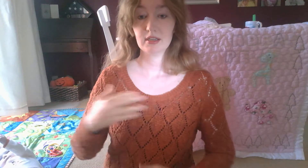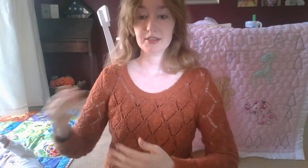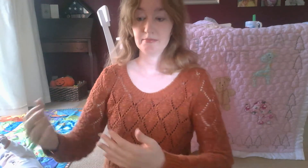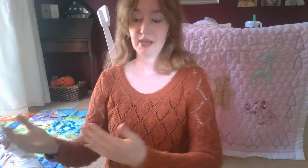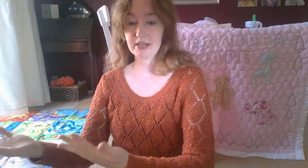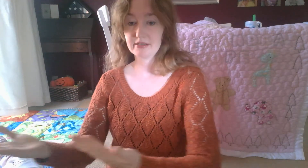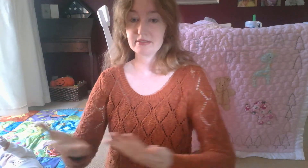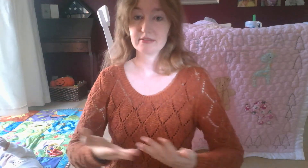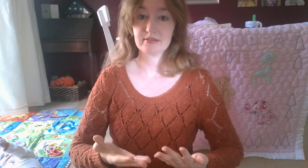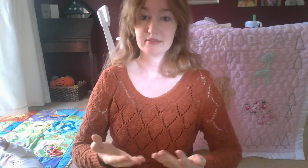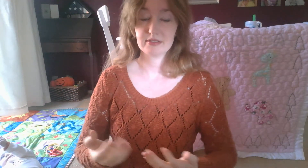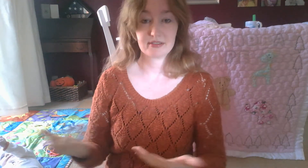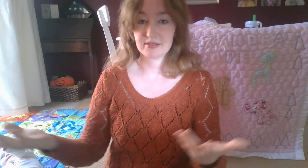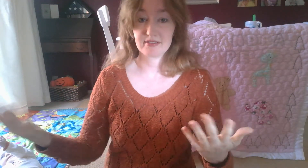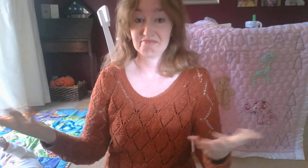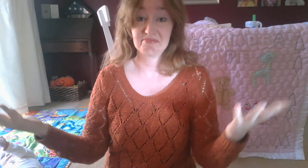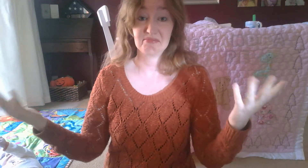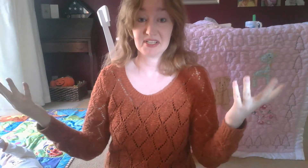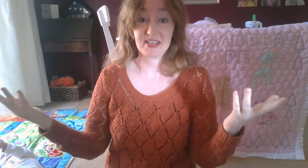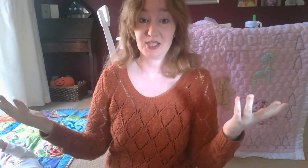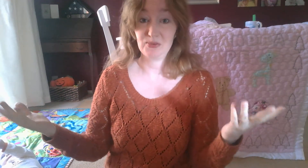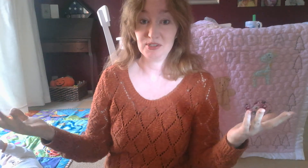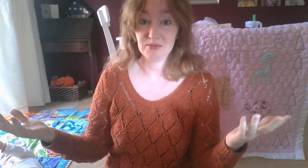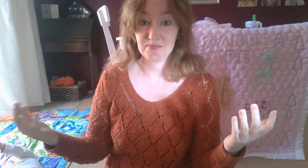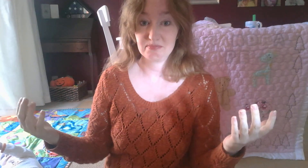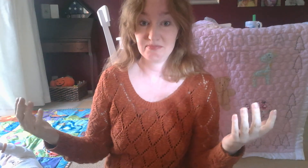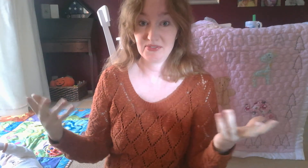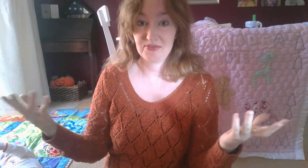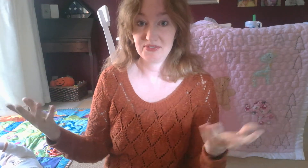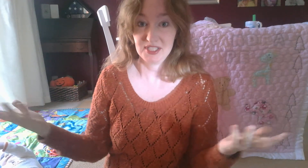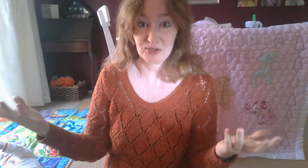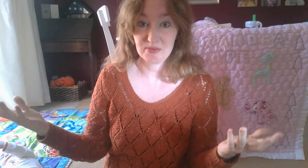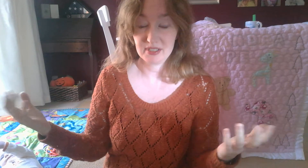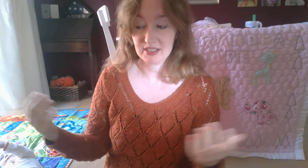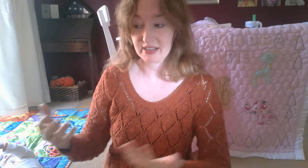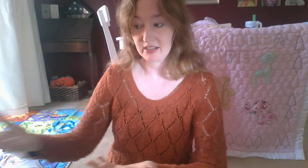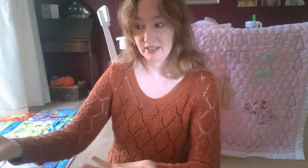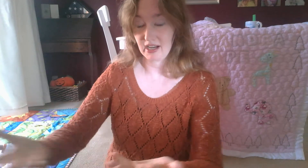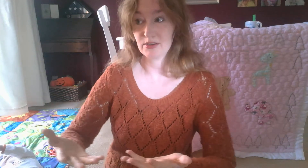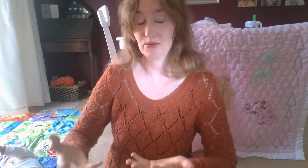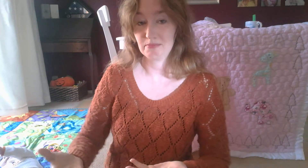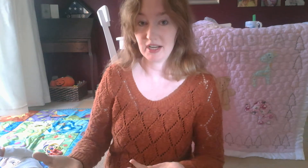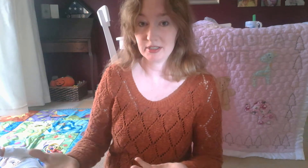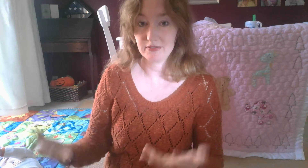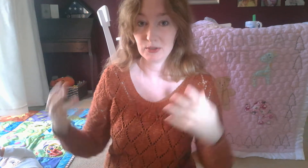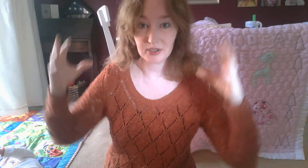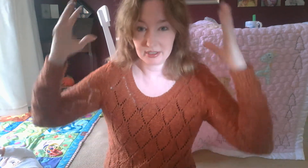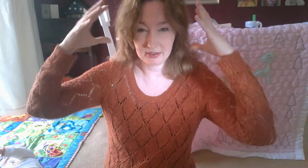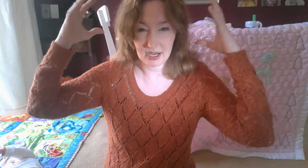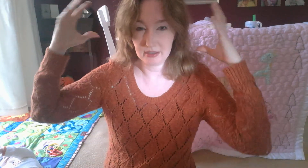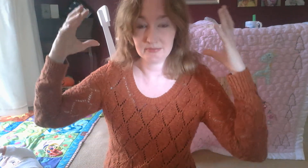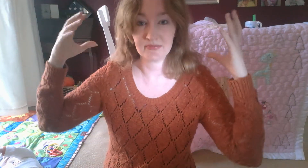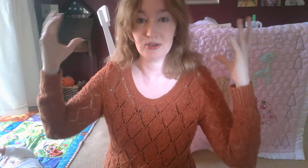And then pass, it's just exactly what you would think it would be, exactly how you would mime it if you were in a loud